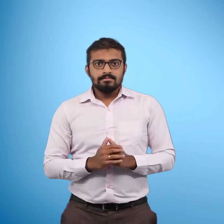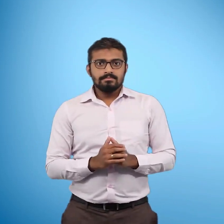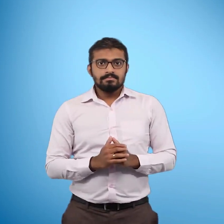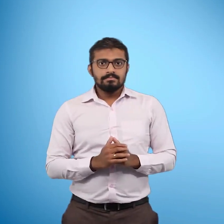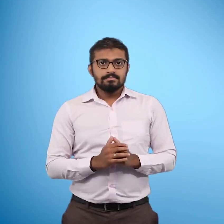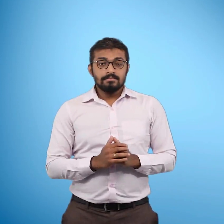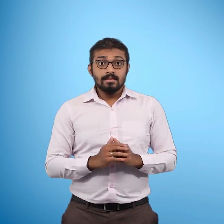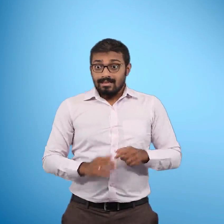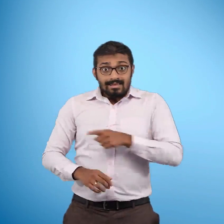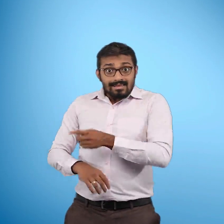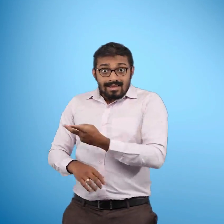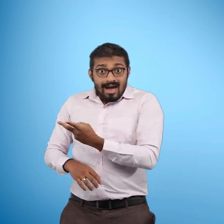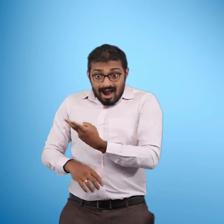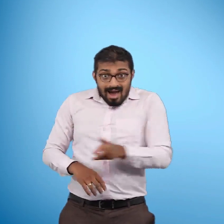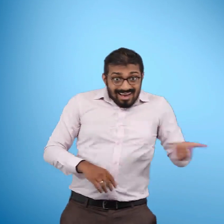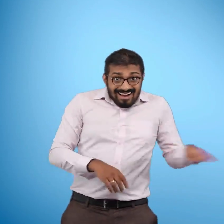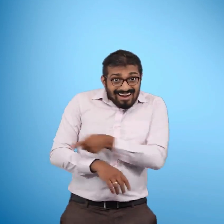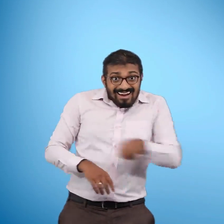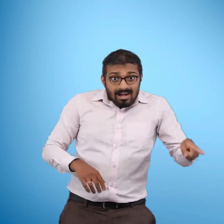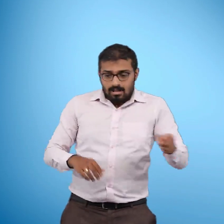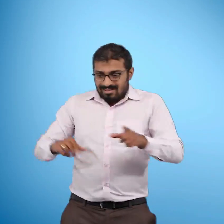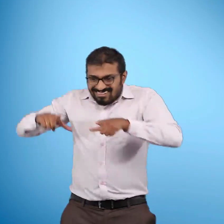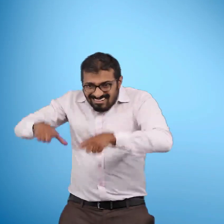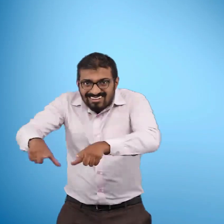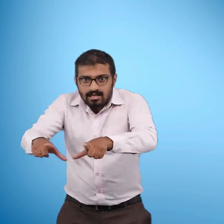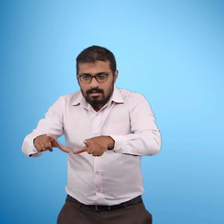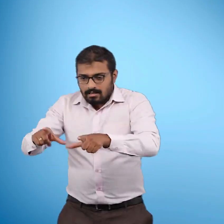If they could tile the path without cutting any of the tiles,